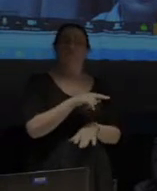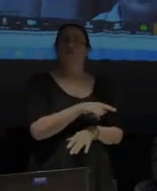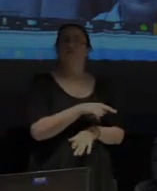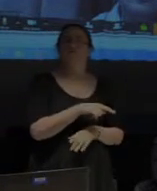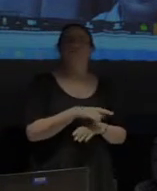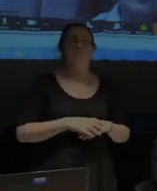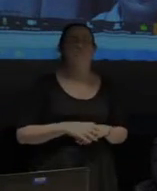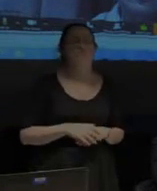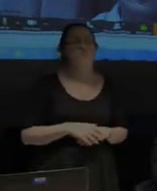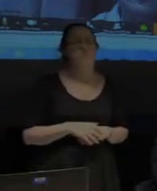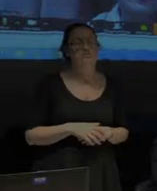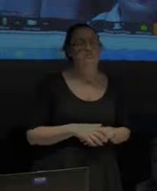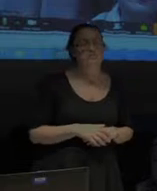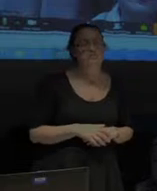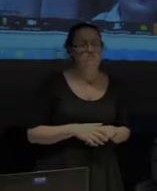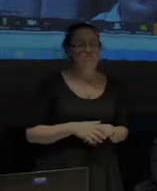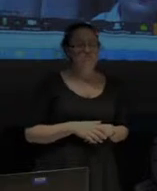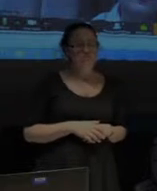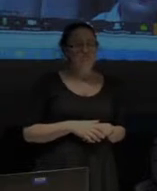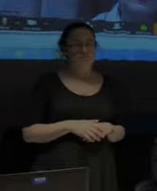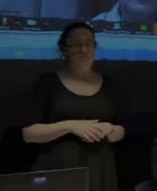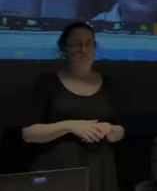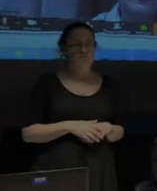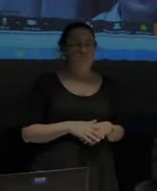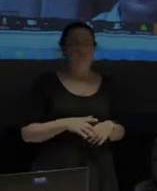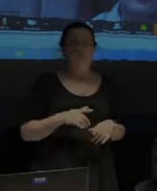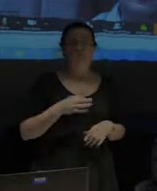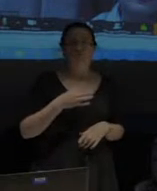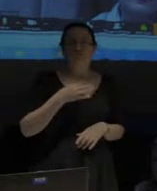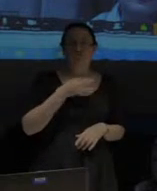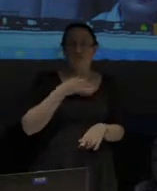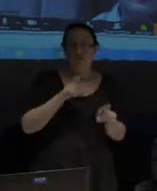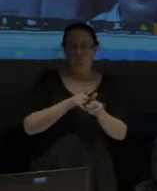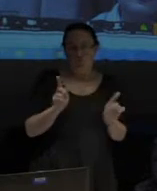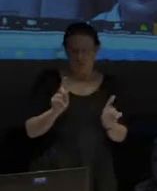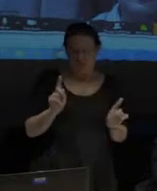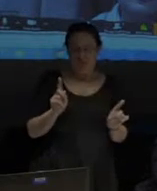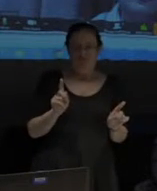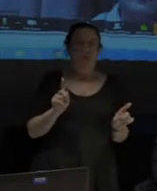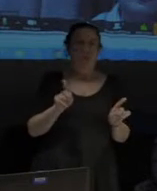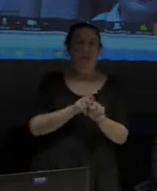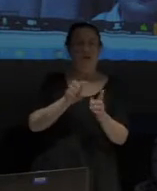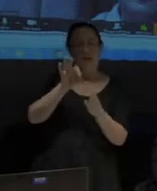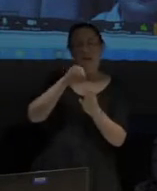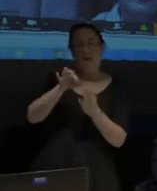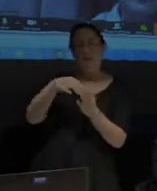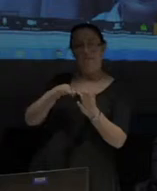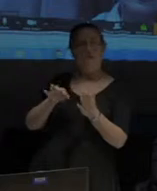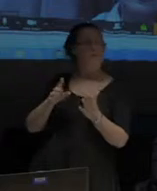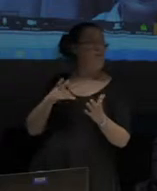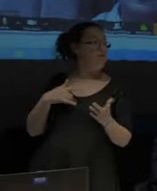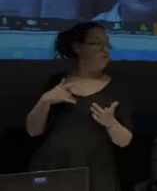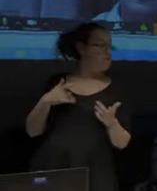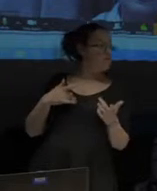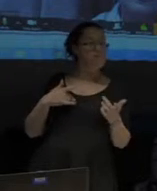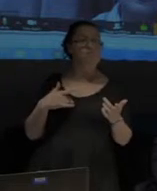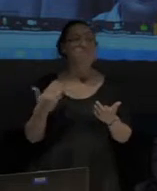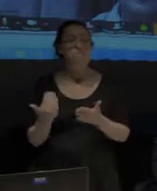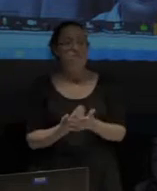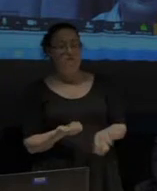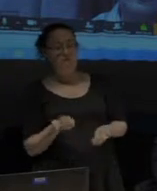There is also a danger you get a tick box, cover your arse approach to that. So how do you get that